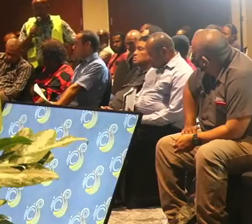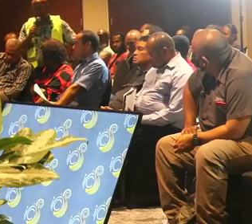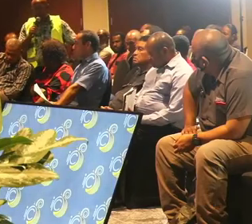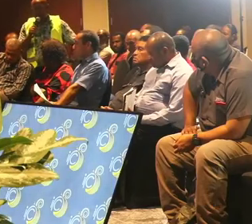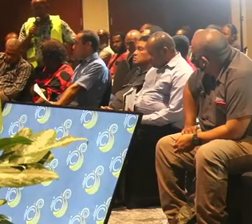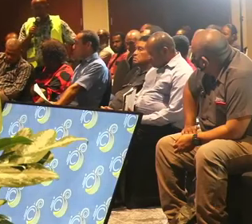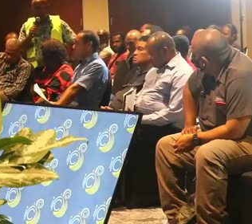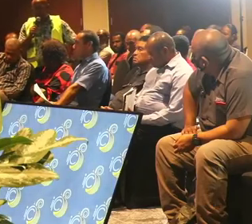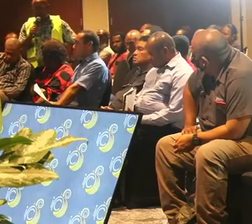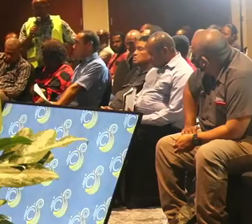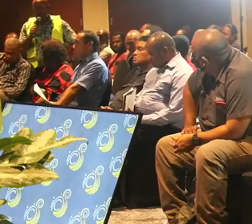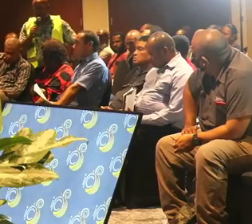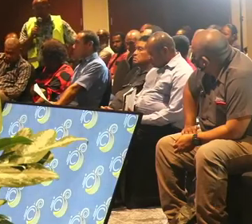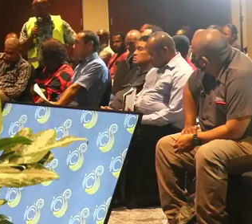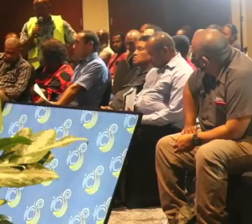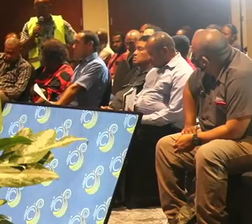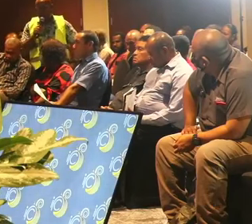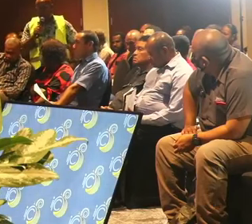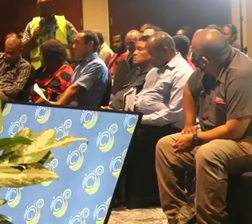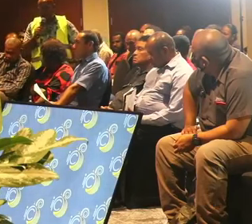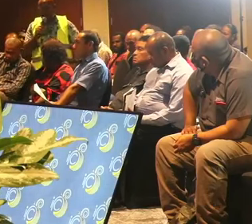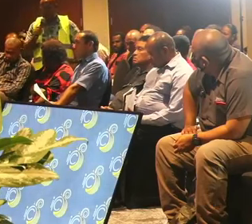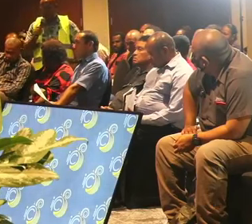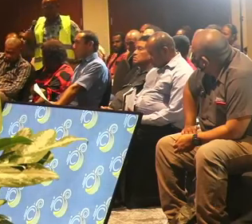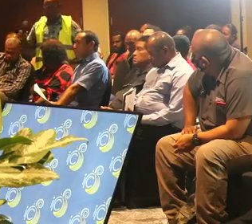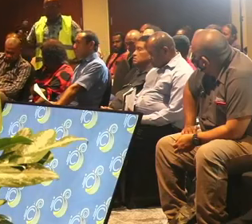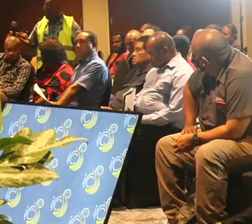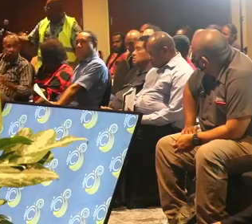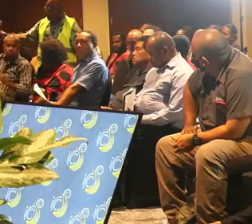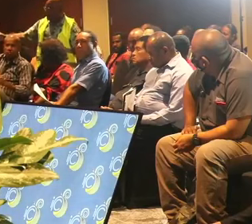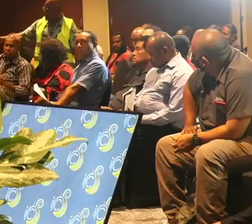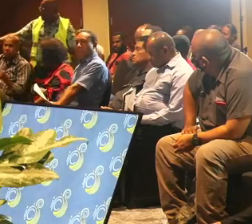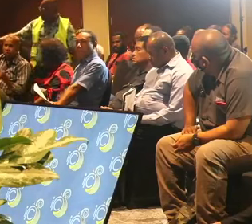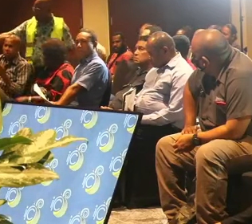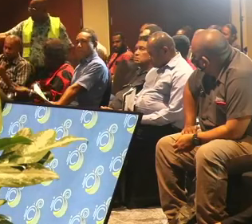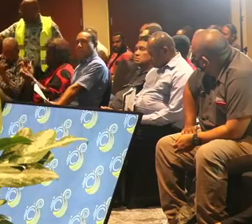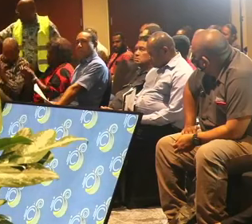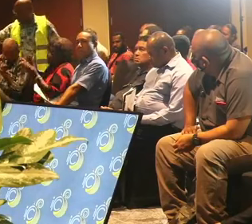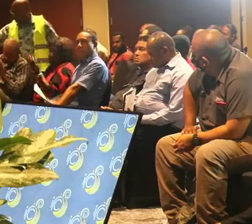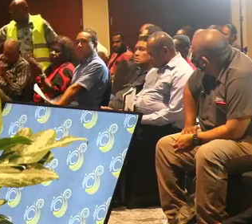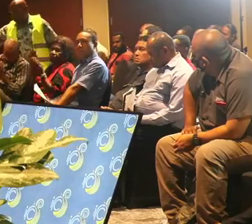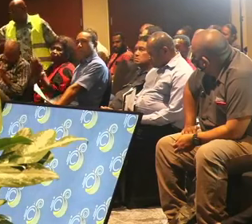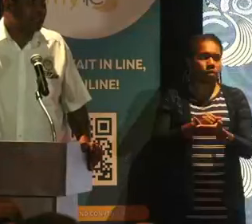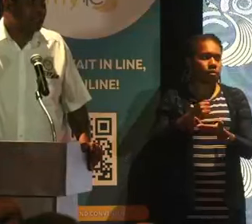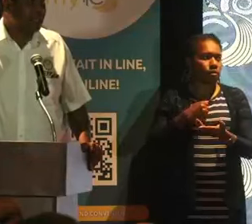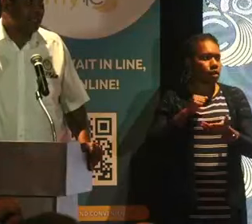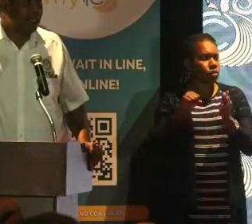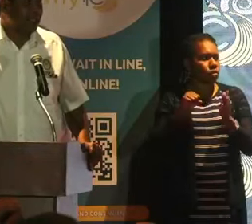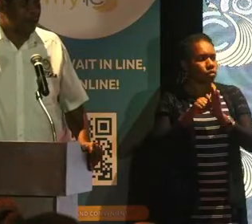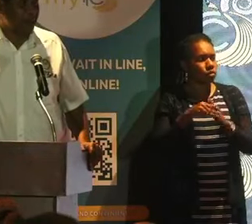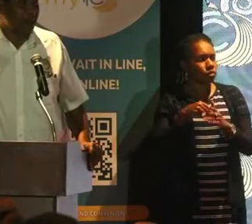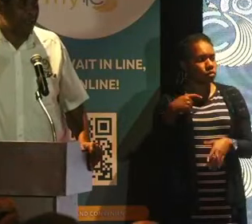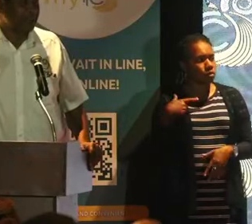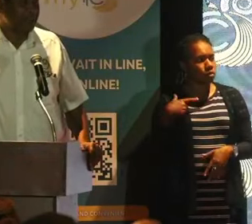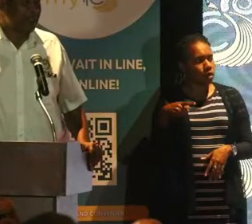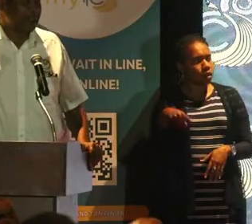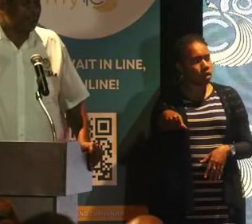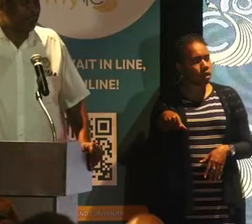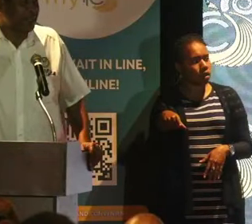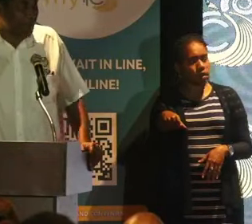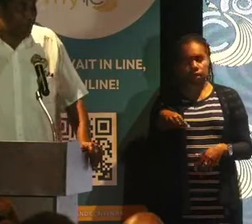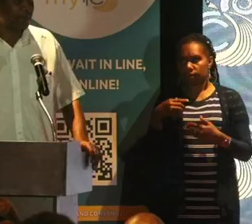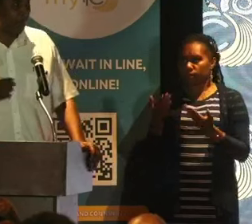Guinea by making them. Thank you. Yeah, that's a. I know why